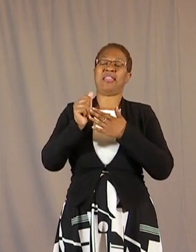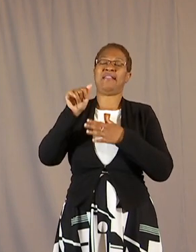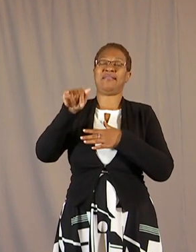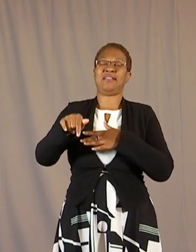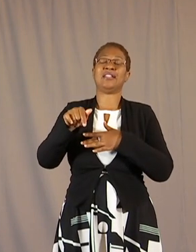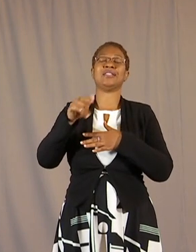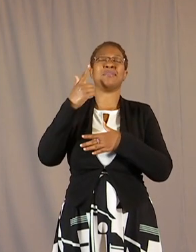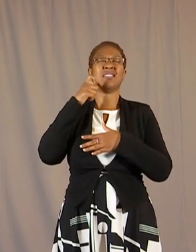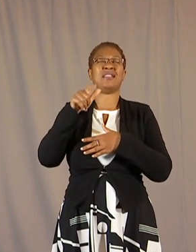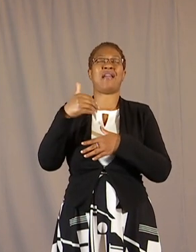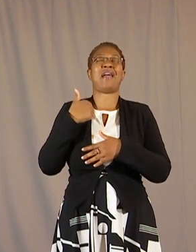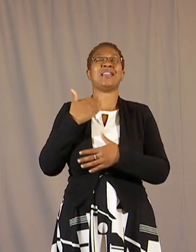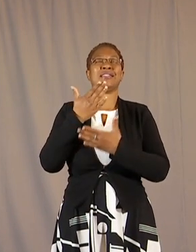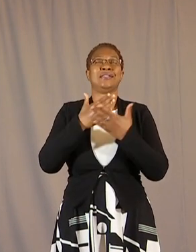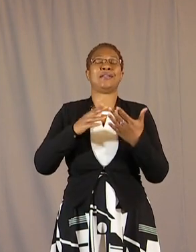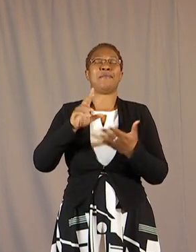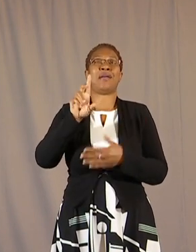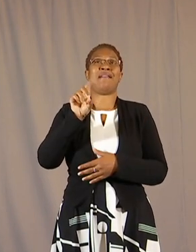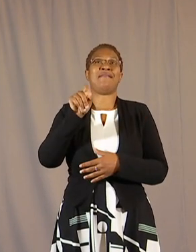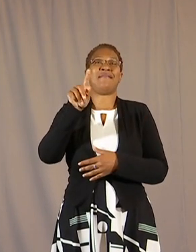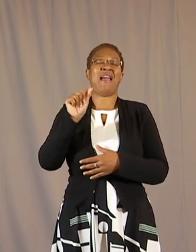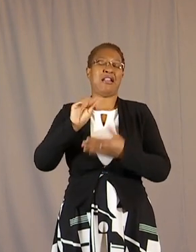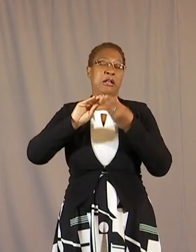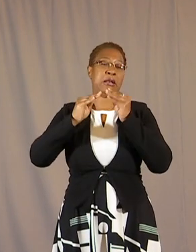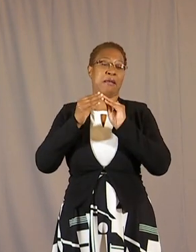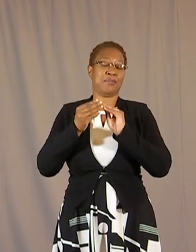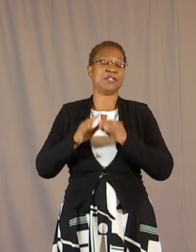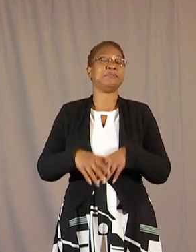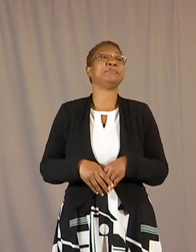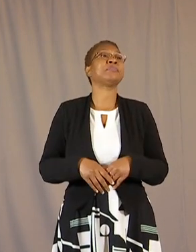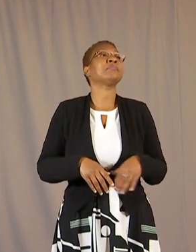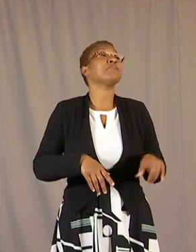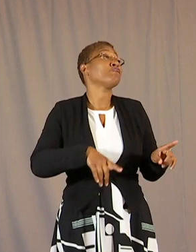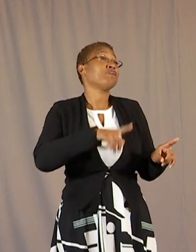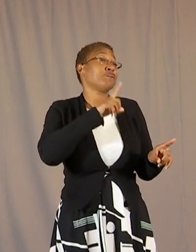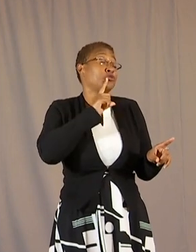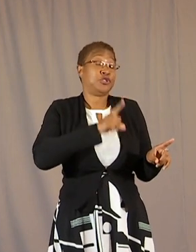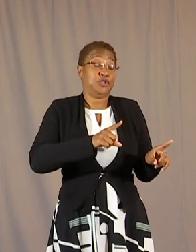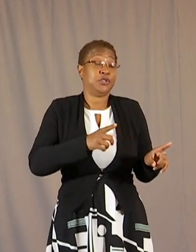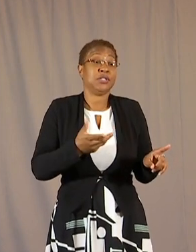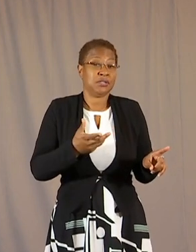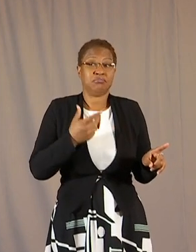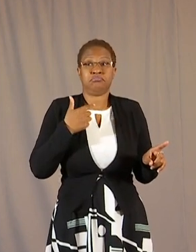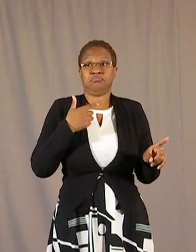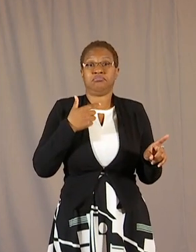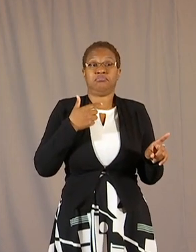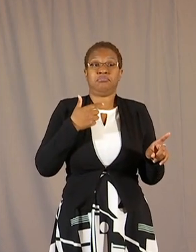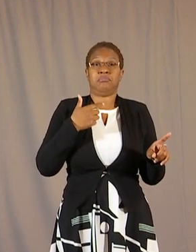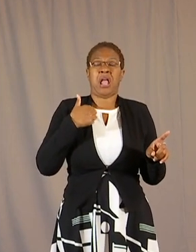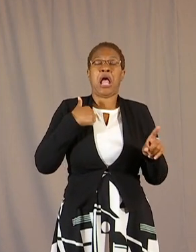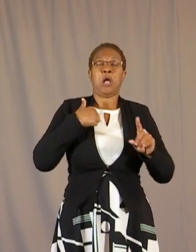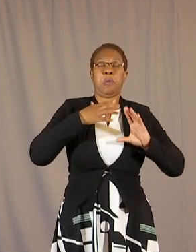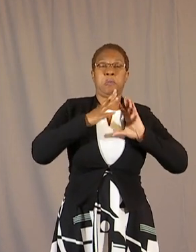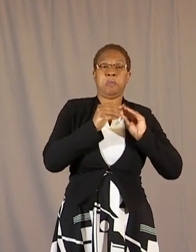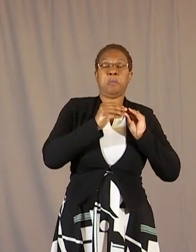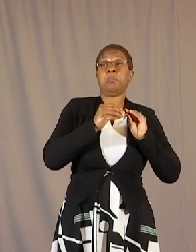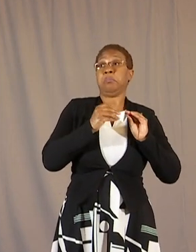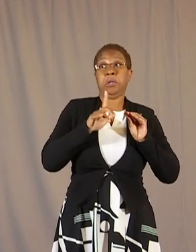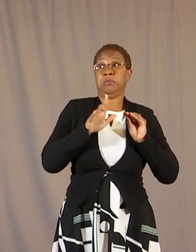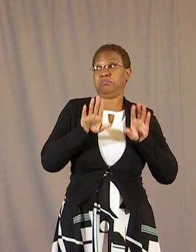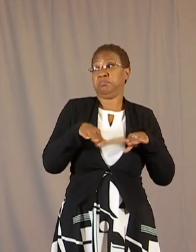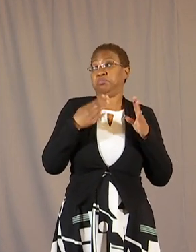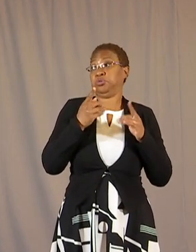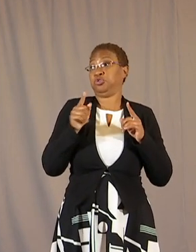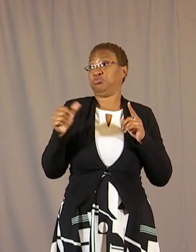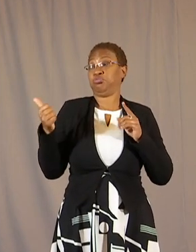Certainly, thank you, Yesenia. And certainly I will open up to my colleagues here on the panel to provide some input as well. But I